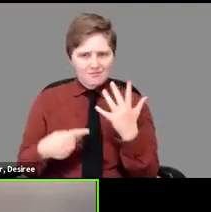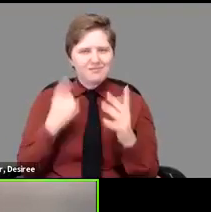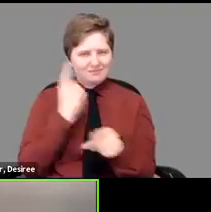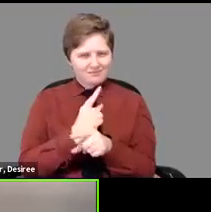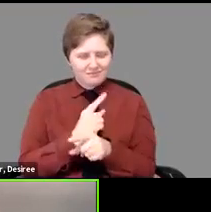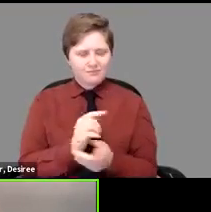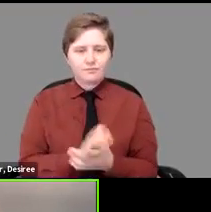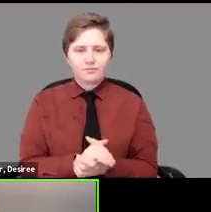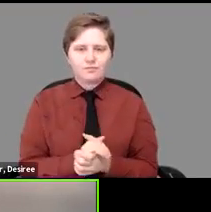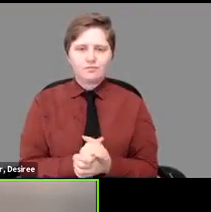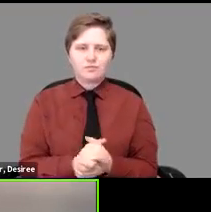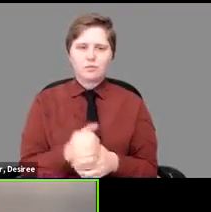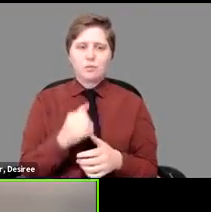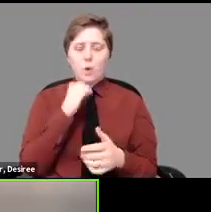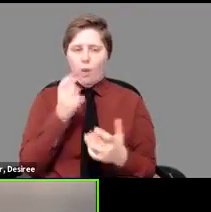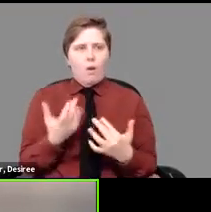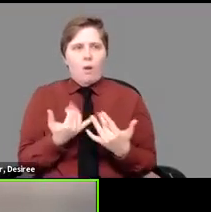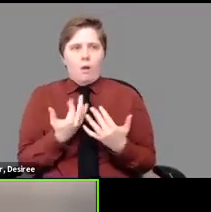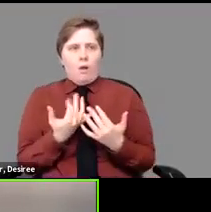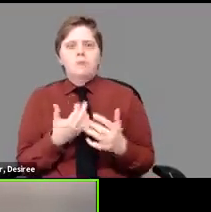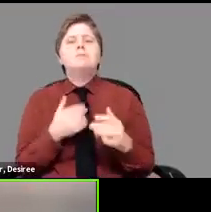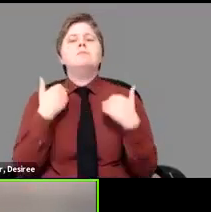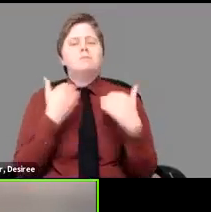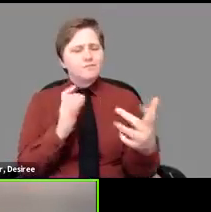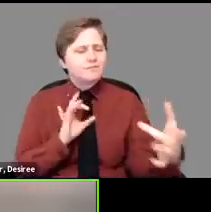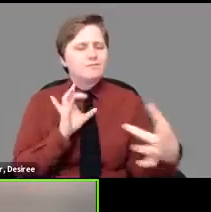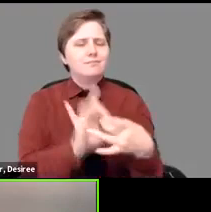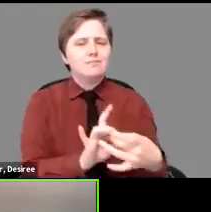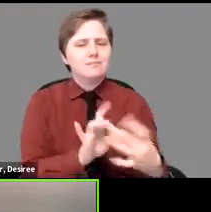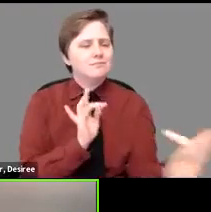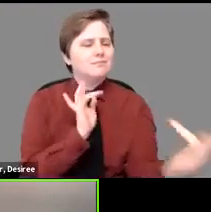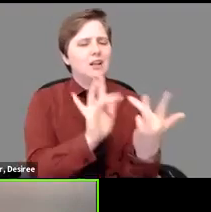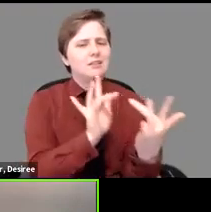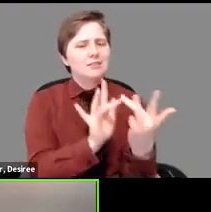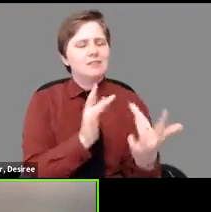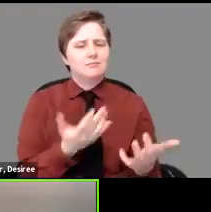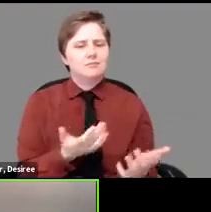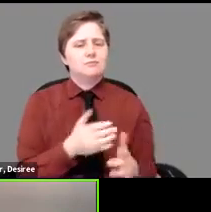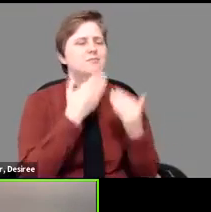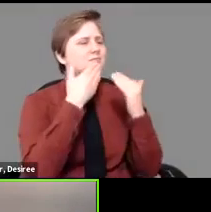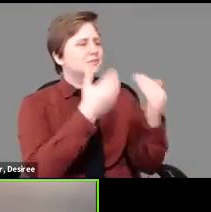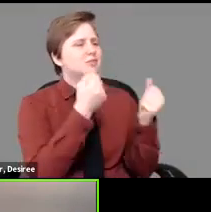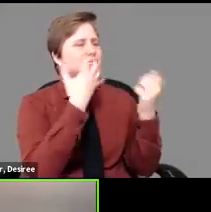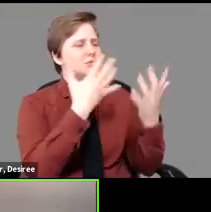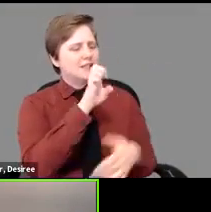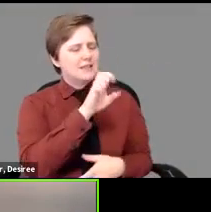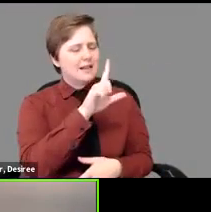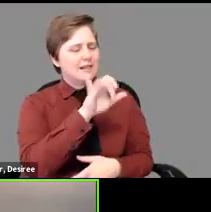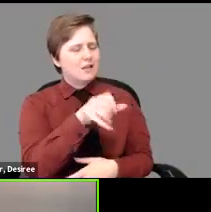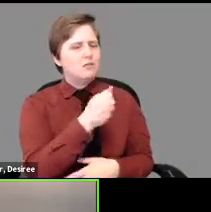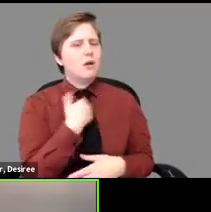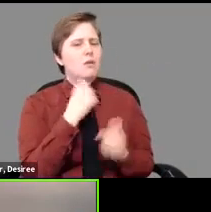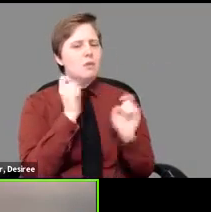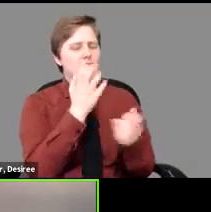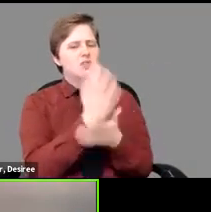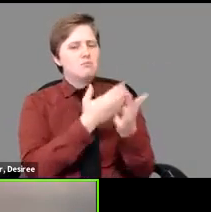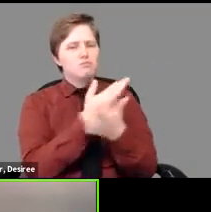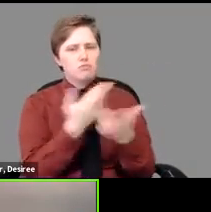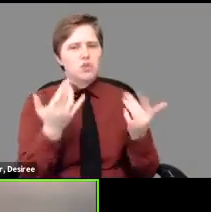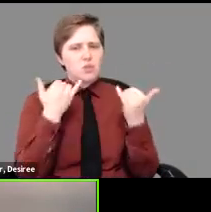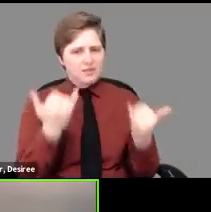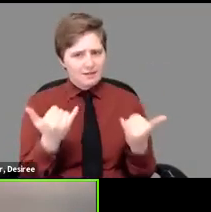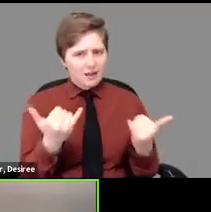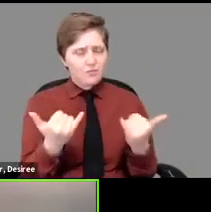So to not hesitate to be able to reach out to somebody like that. Elijah, thank you so much. And we're going to give you some resources